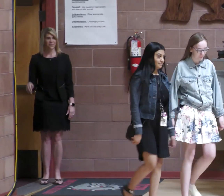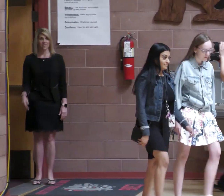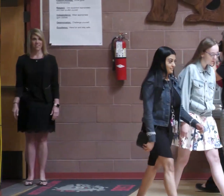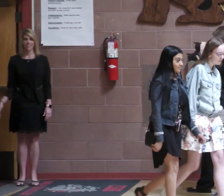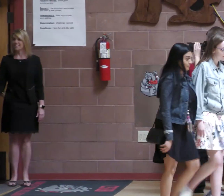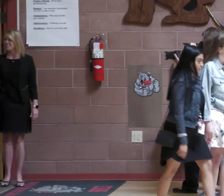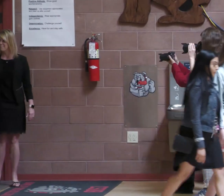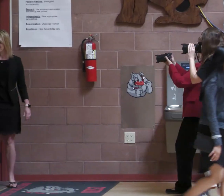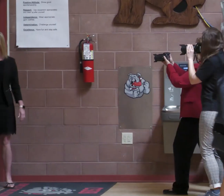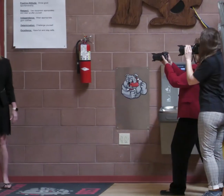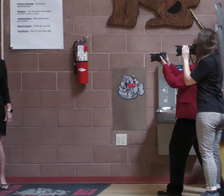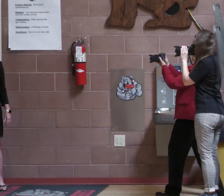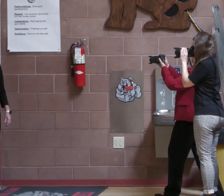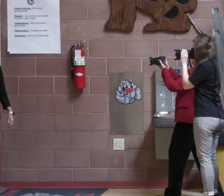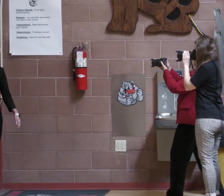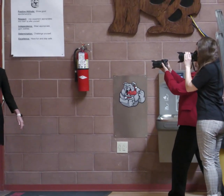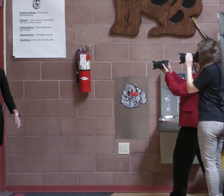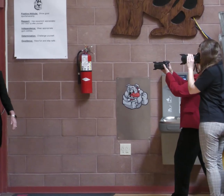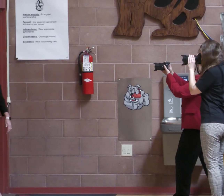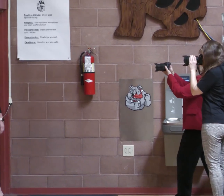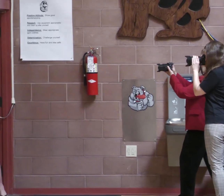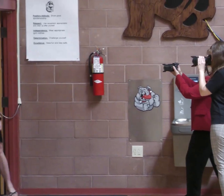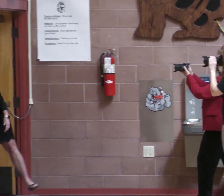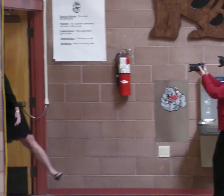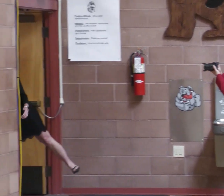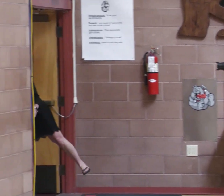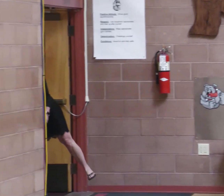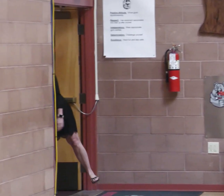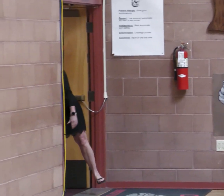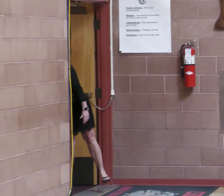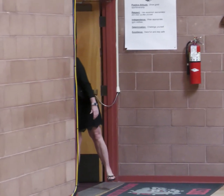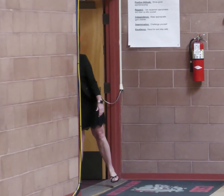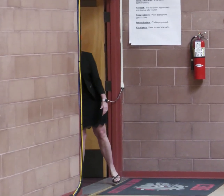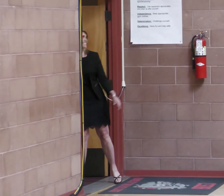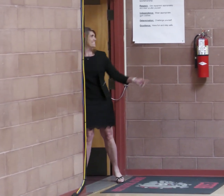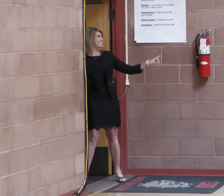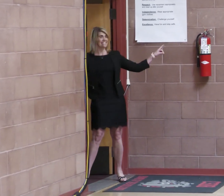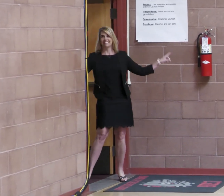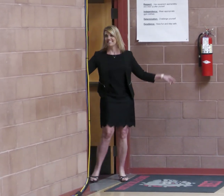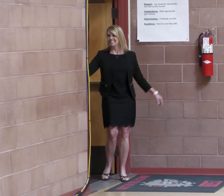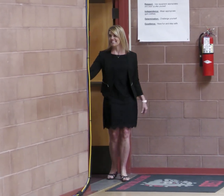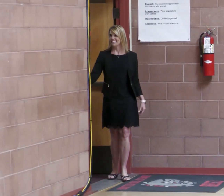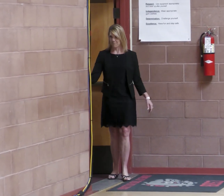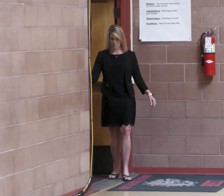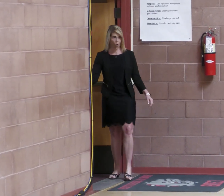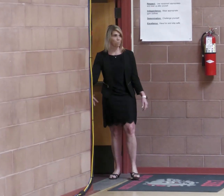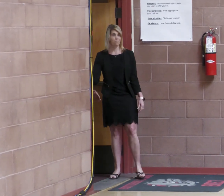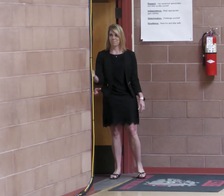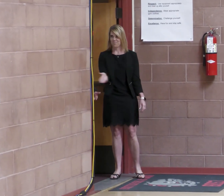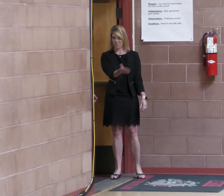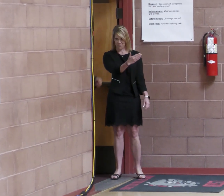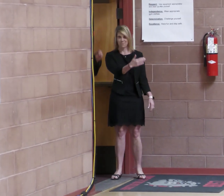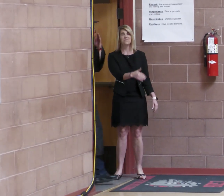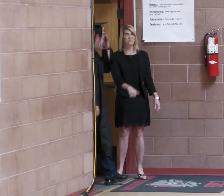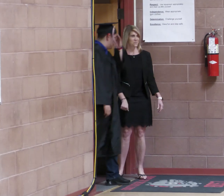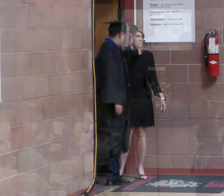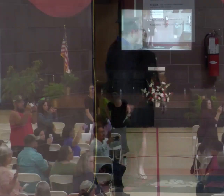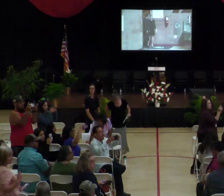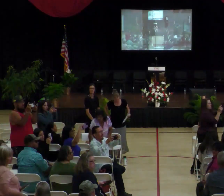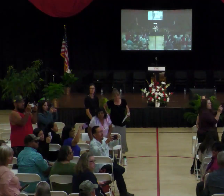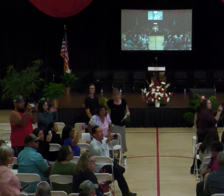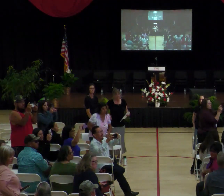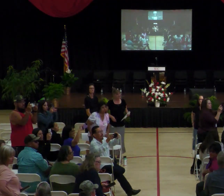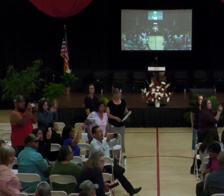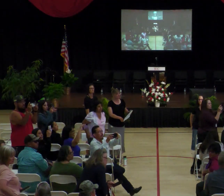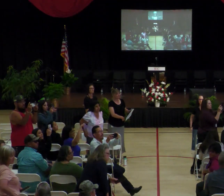graduates are led into the gym by two junior class students daisy martin and mariah godzales seniors enter the gym one by one through the south